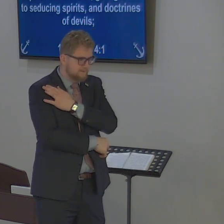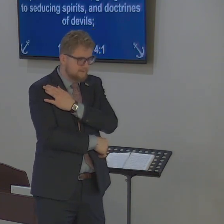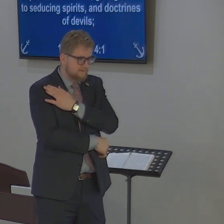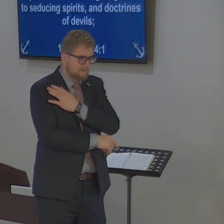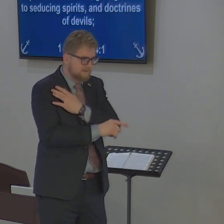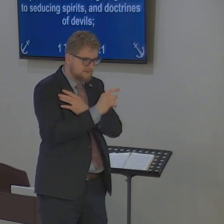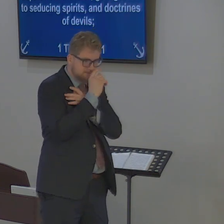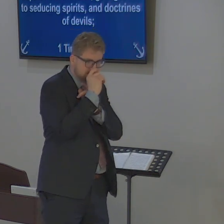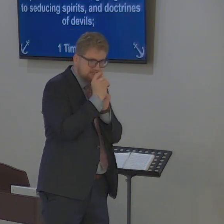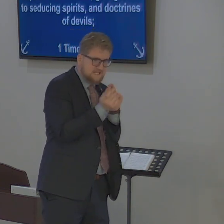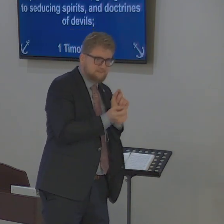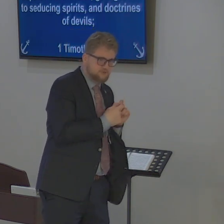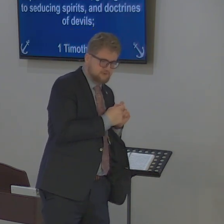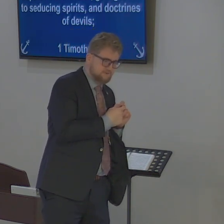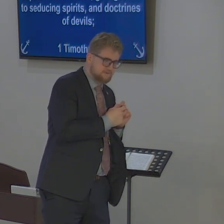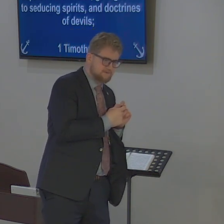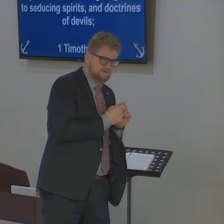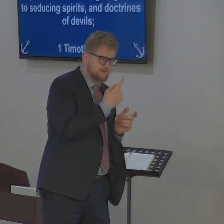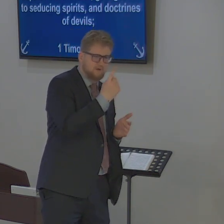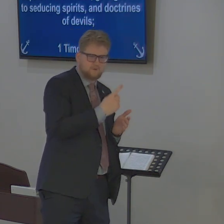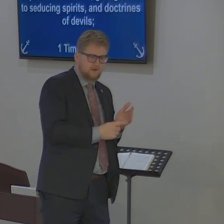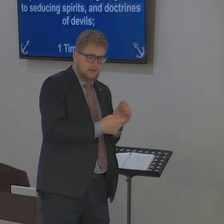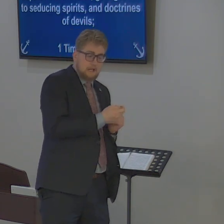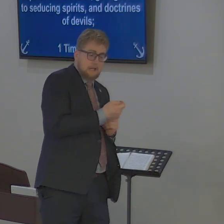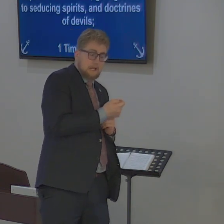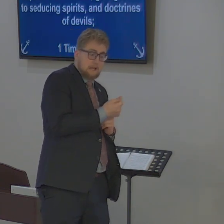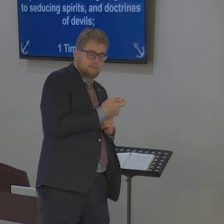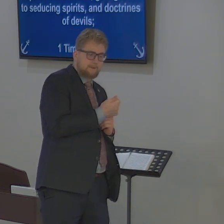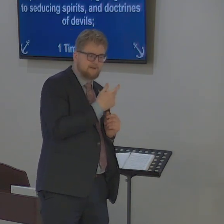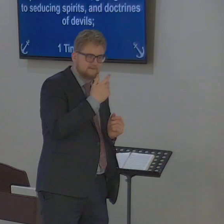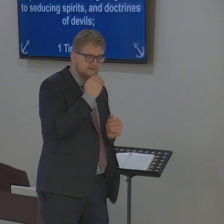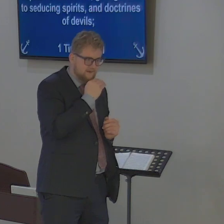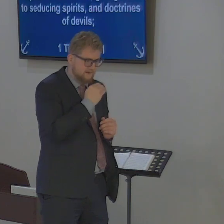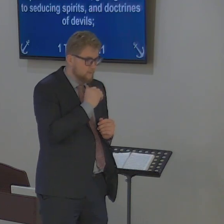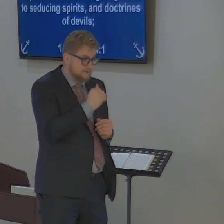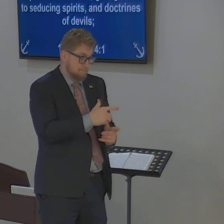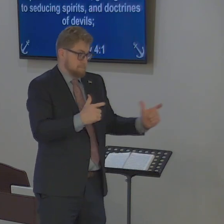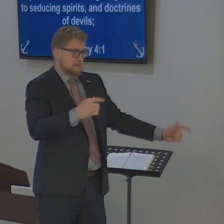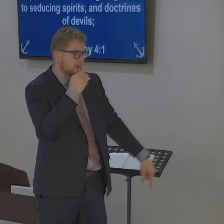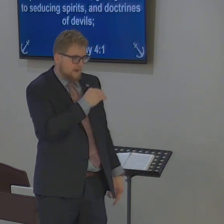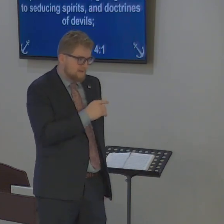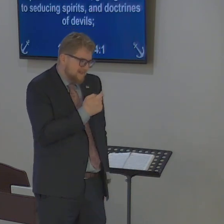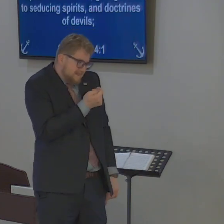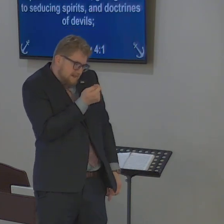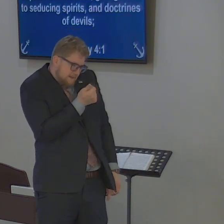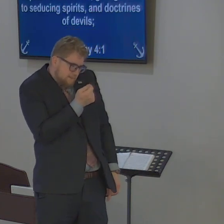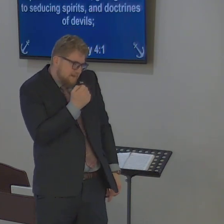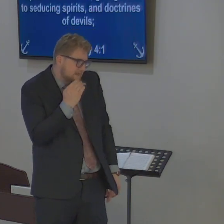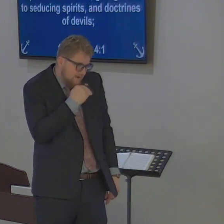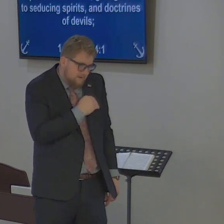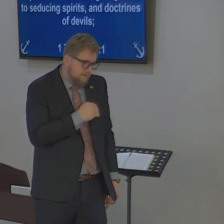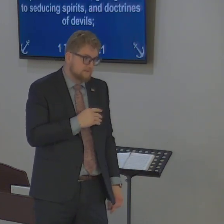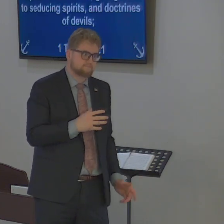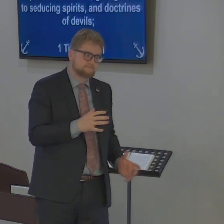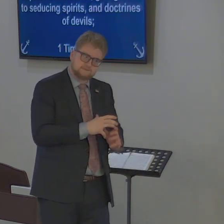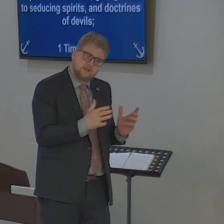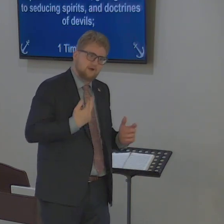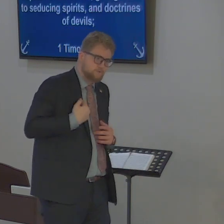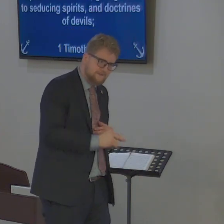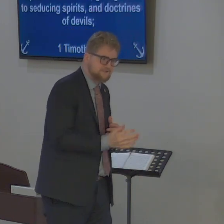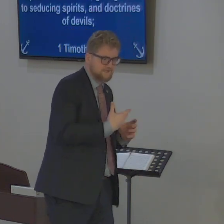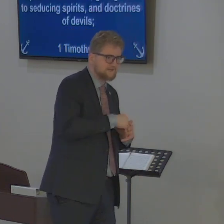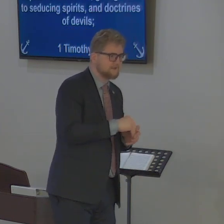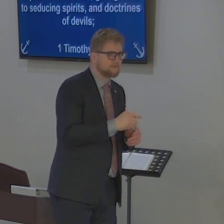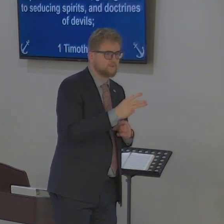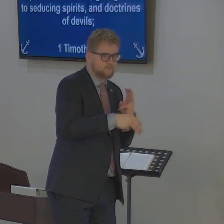Deception. What is the little bit of a lie that's in that truth? There's a lot of religion in the world, right? People ask